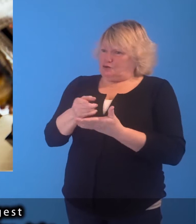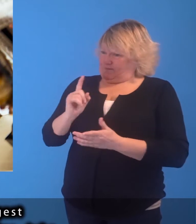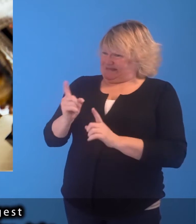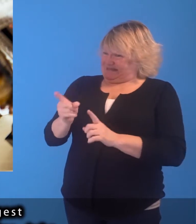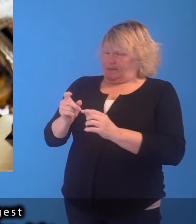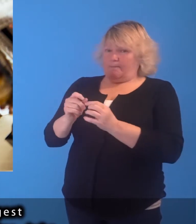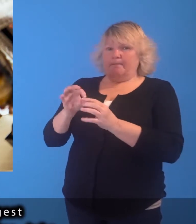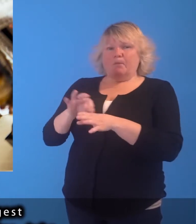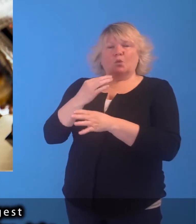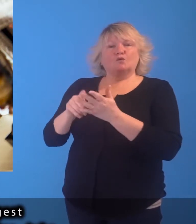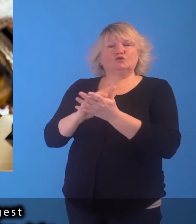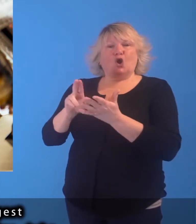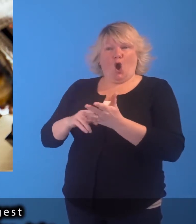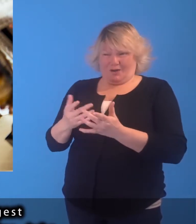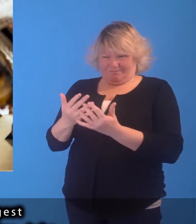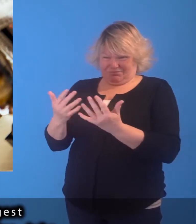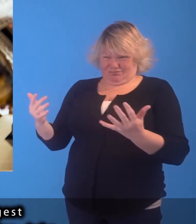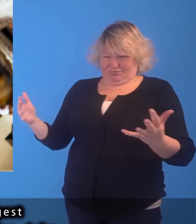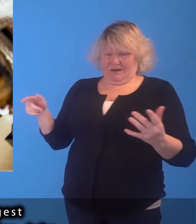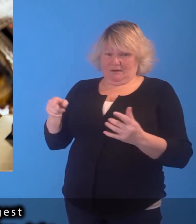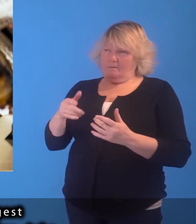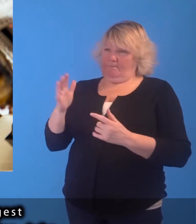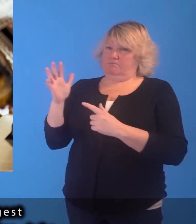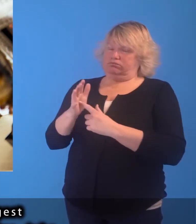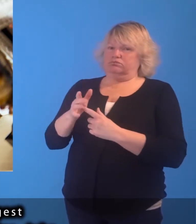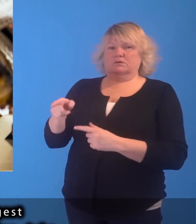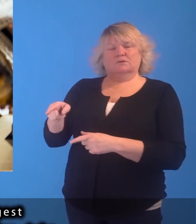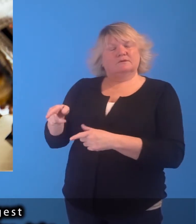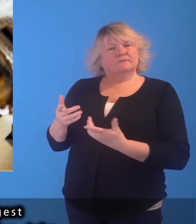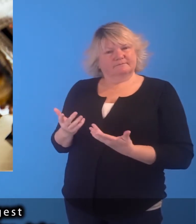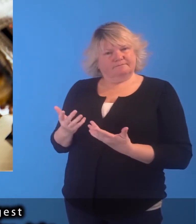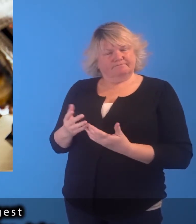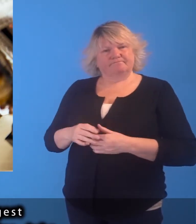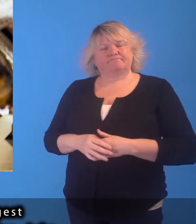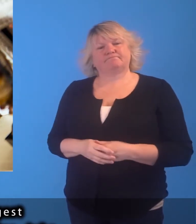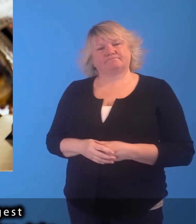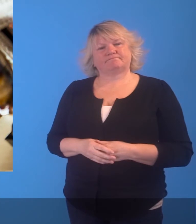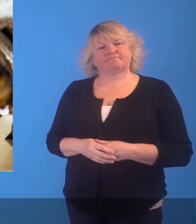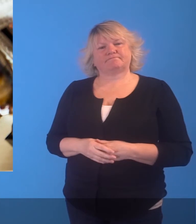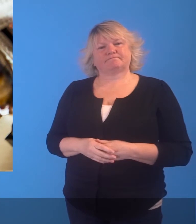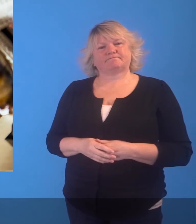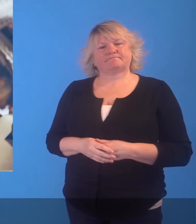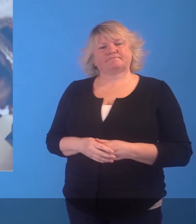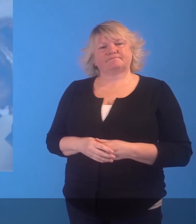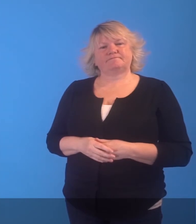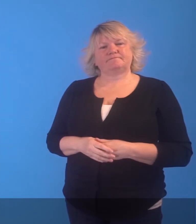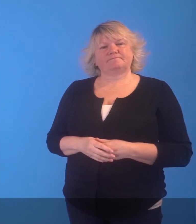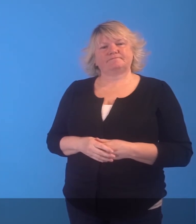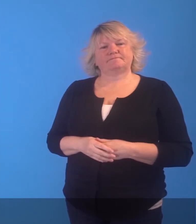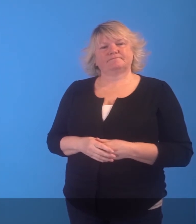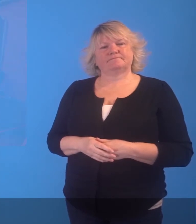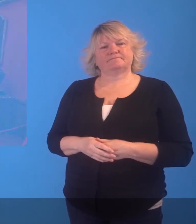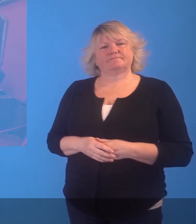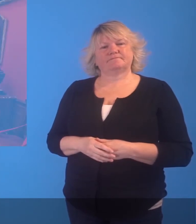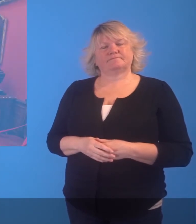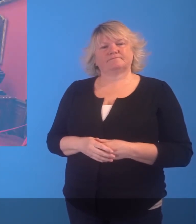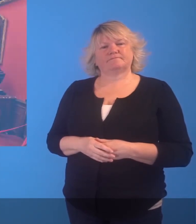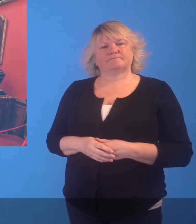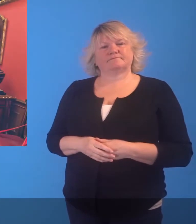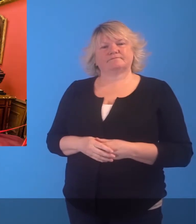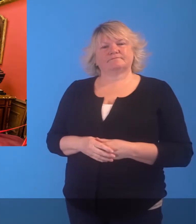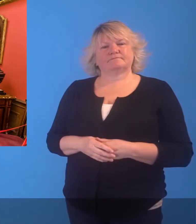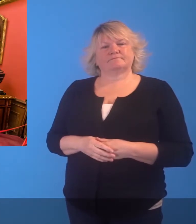The reception hall houses a large proportion of the Reeds' collection of Blue John, a rare mineral found